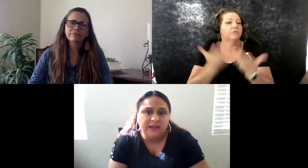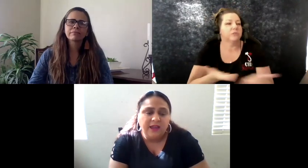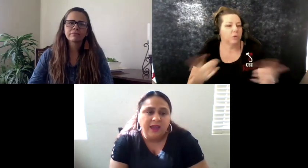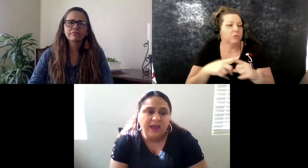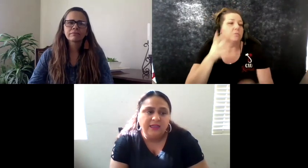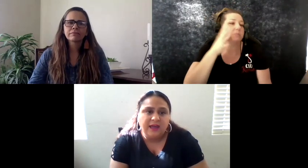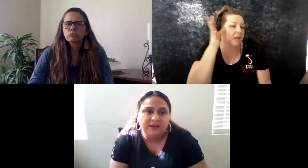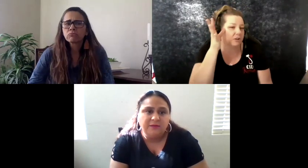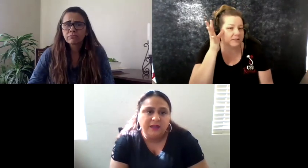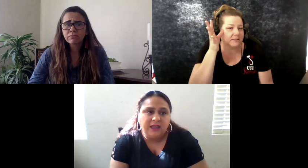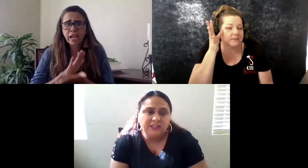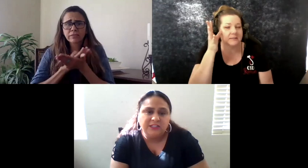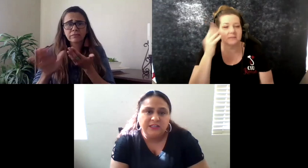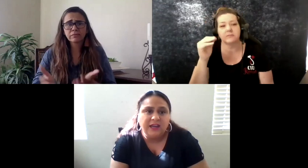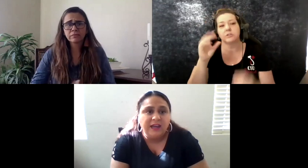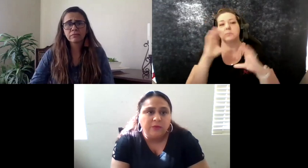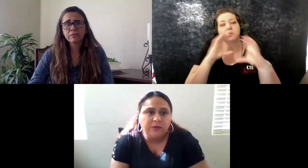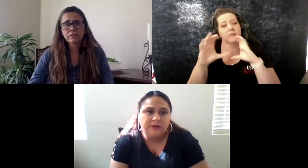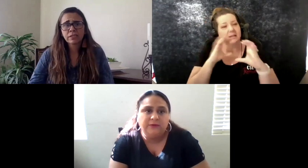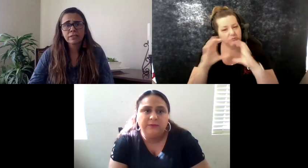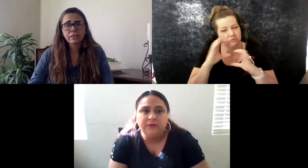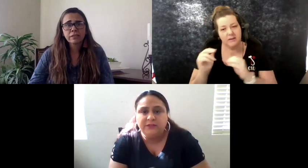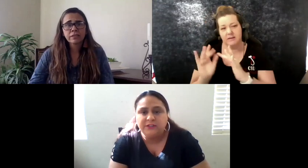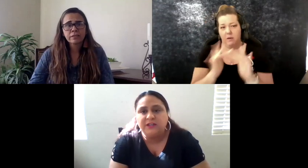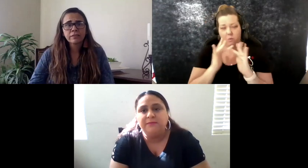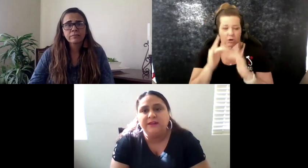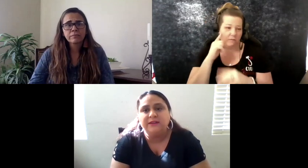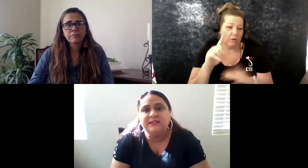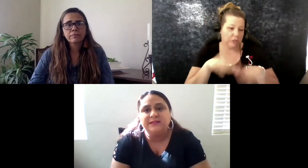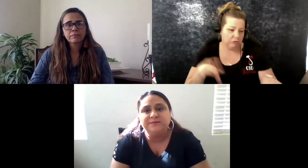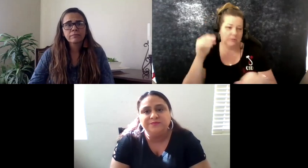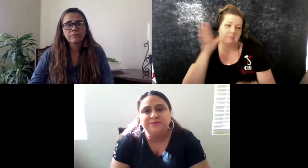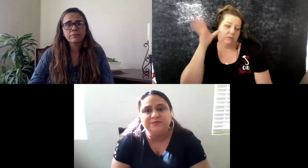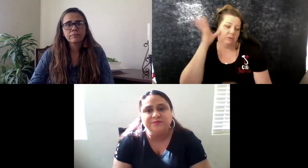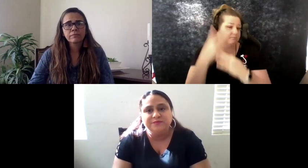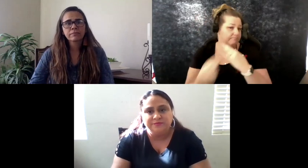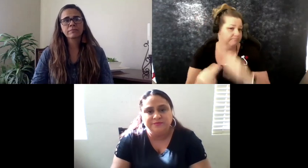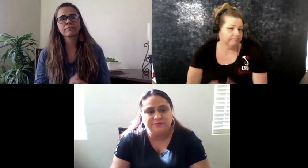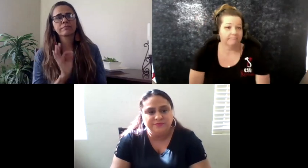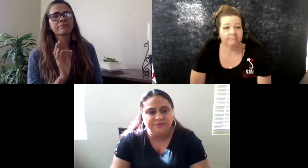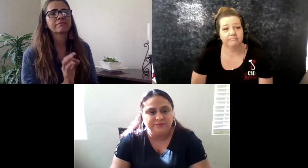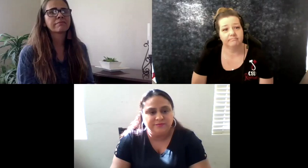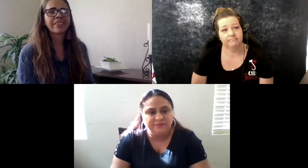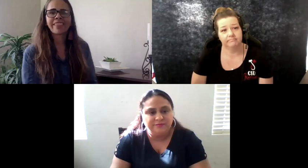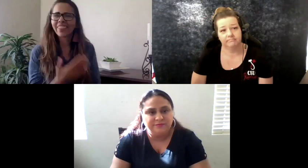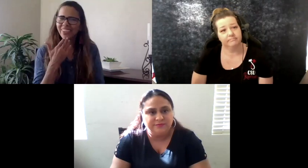parents and that communication and network for both children and parents.